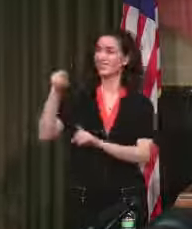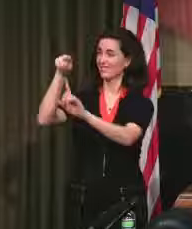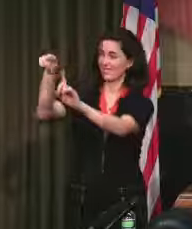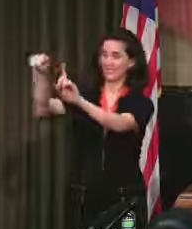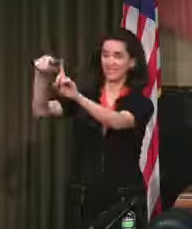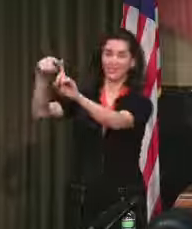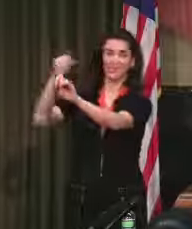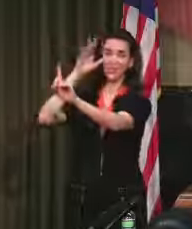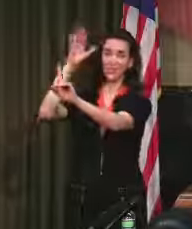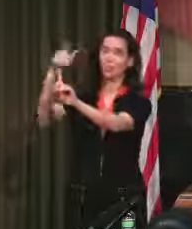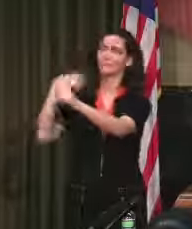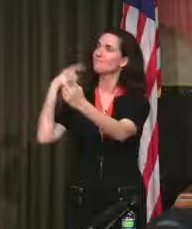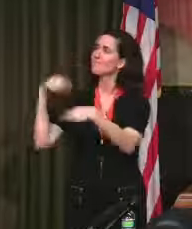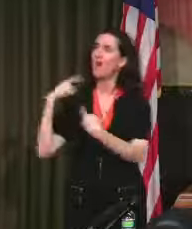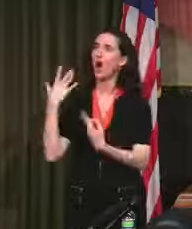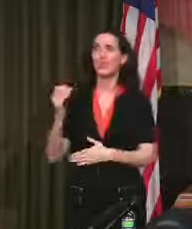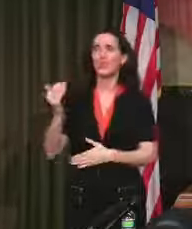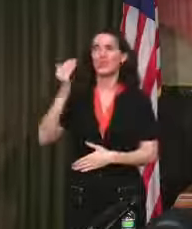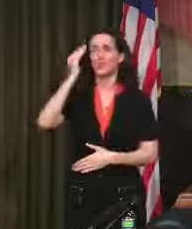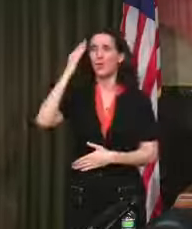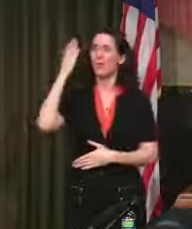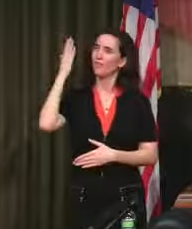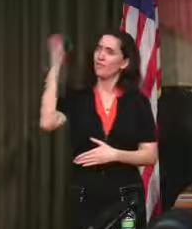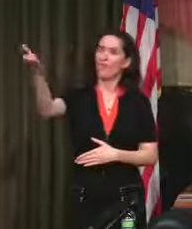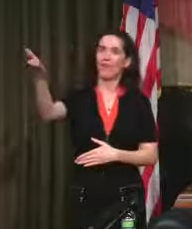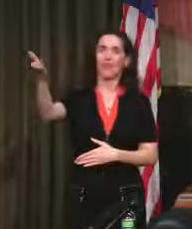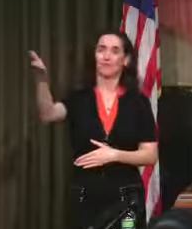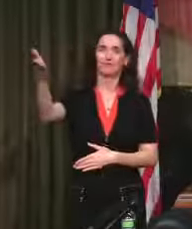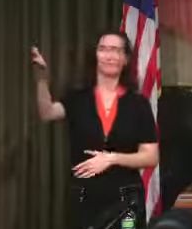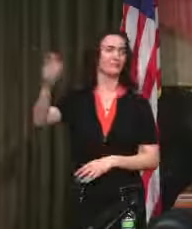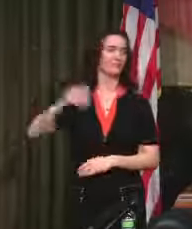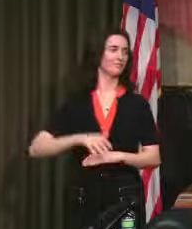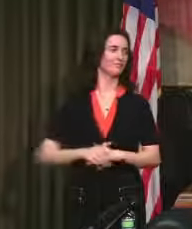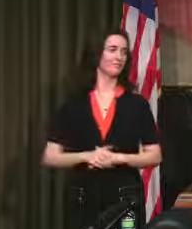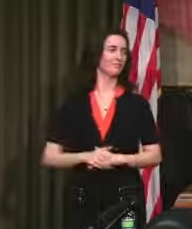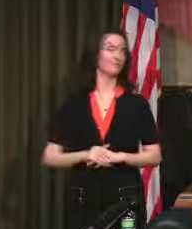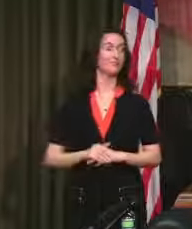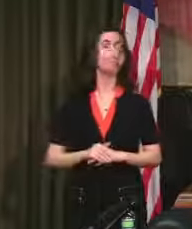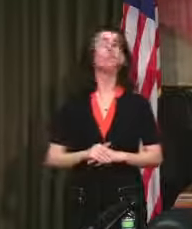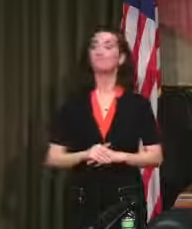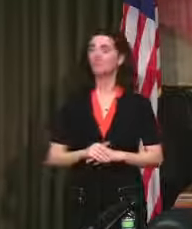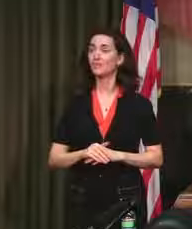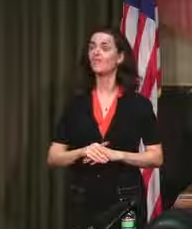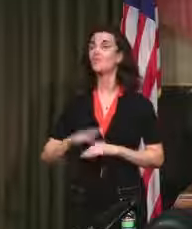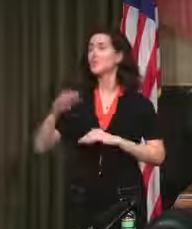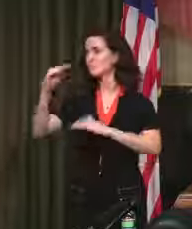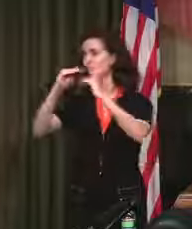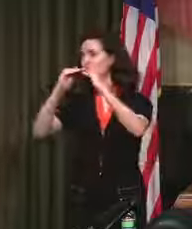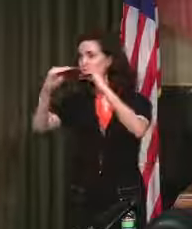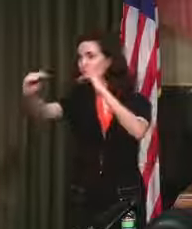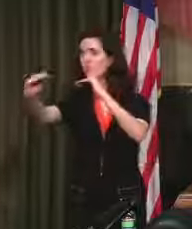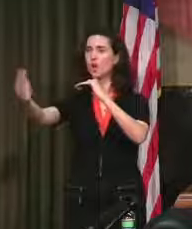known was out there on the horizon. The stability, the predictability